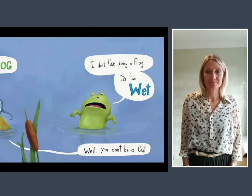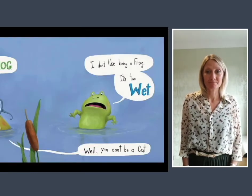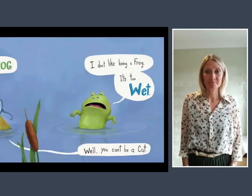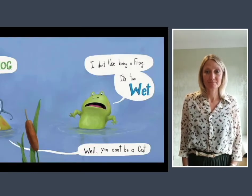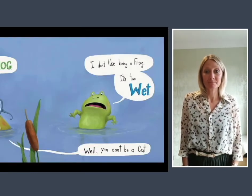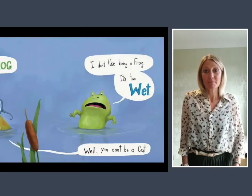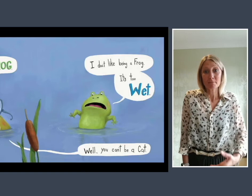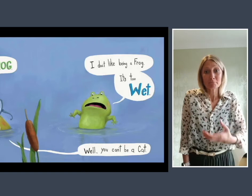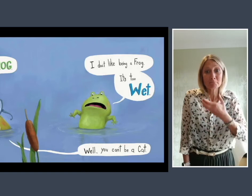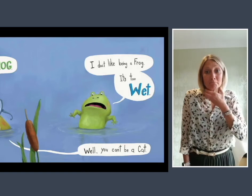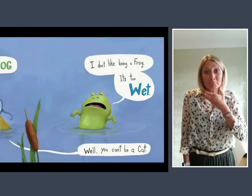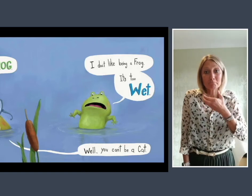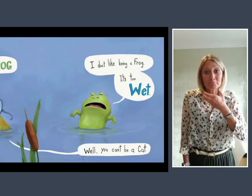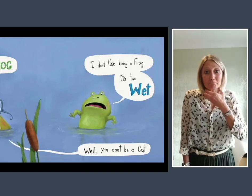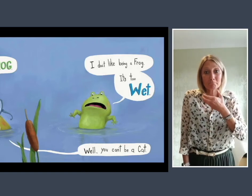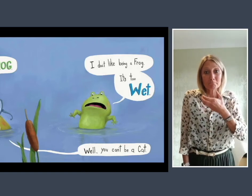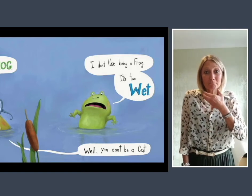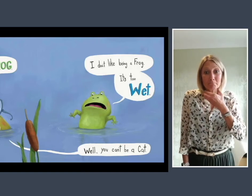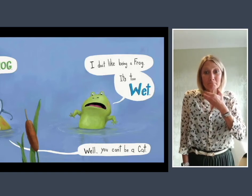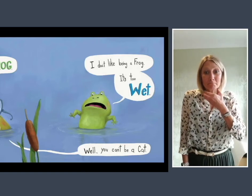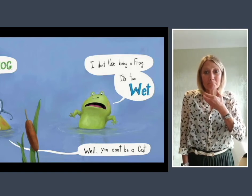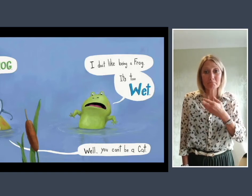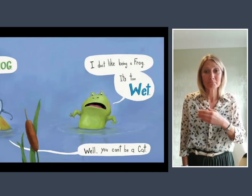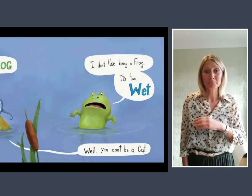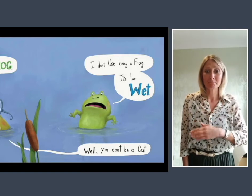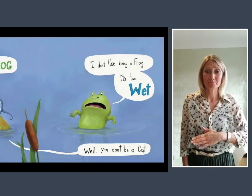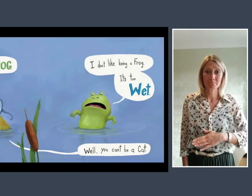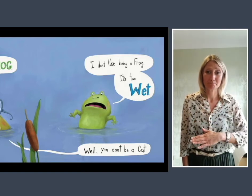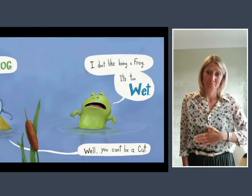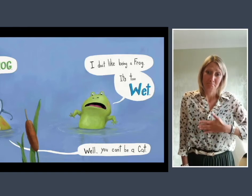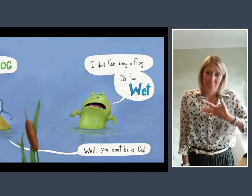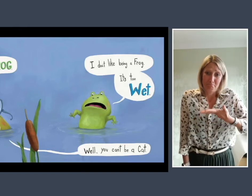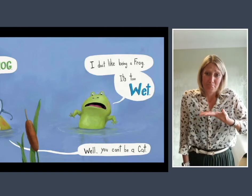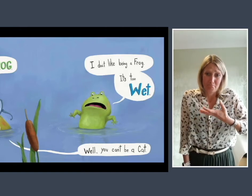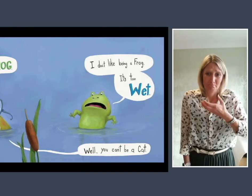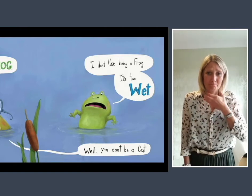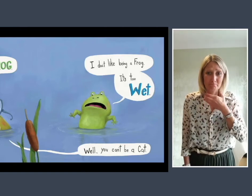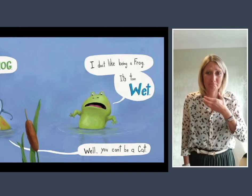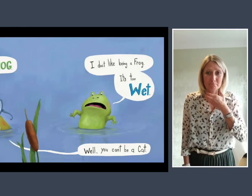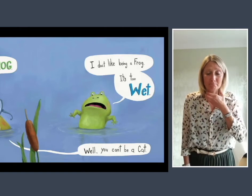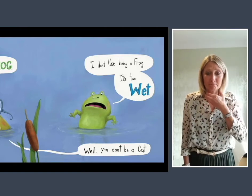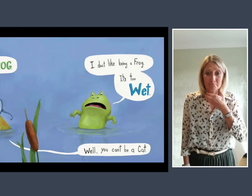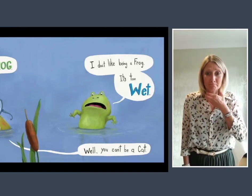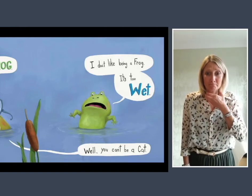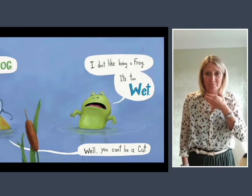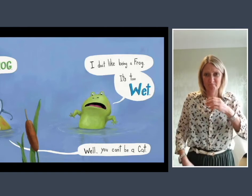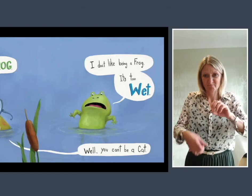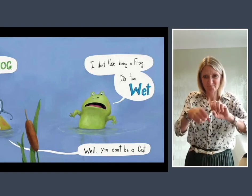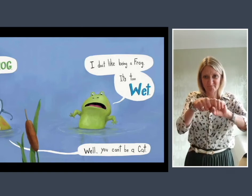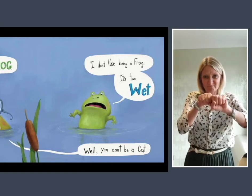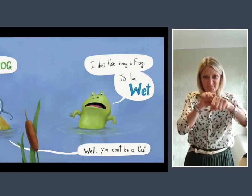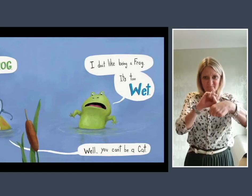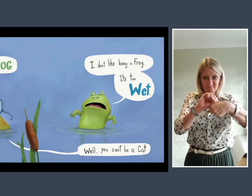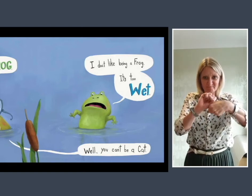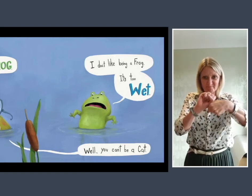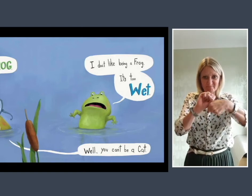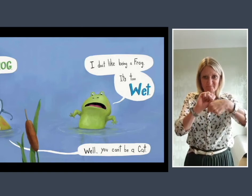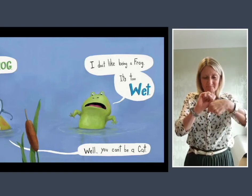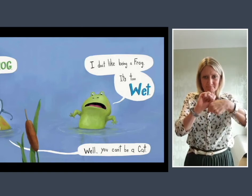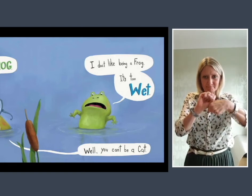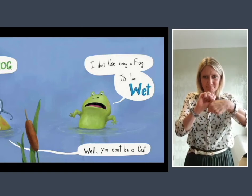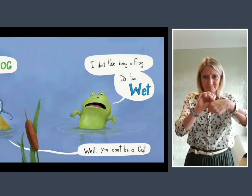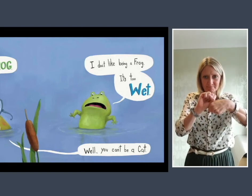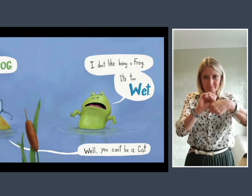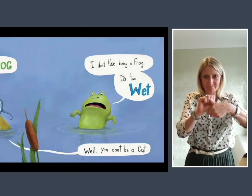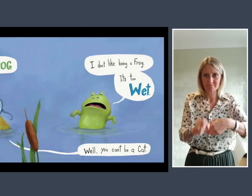Because you're a frog. I don't like being a frog. It's too wet.